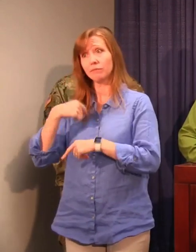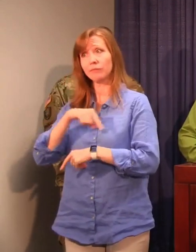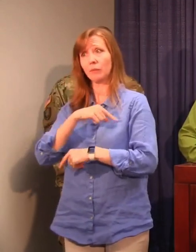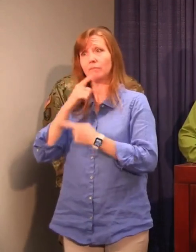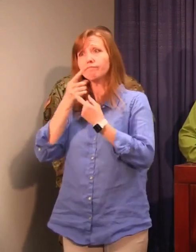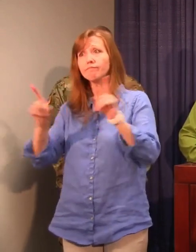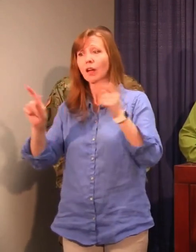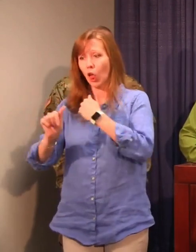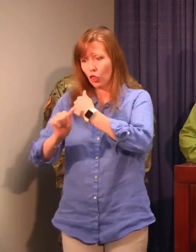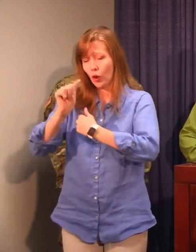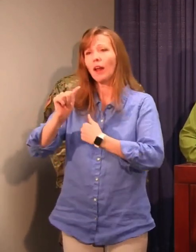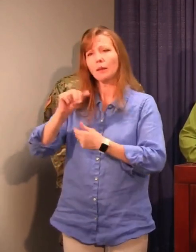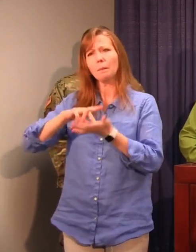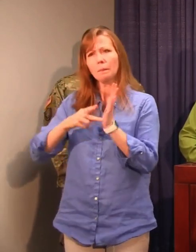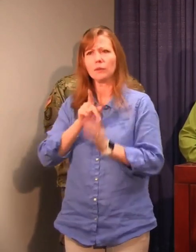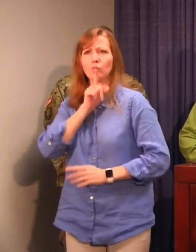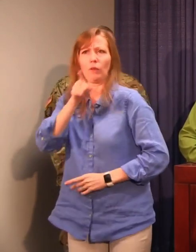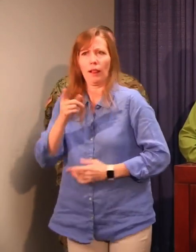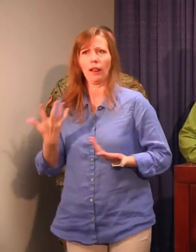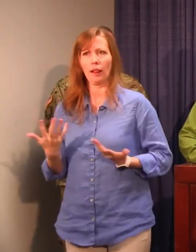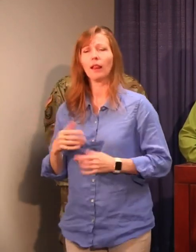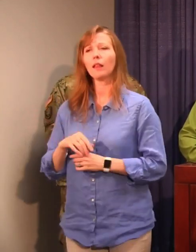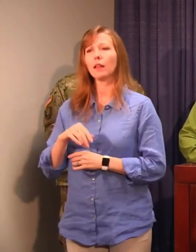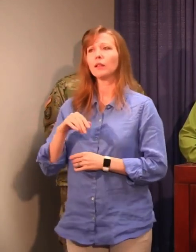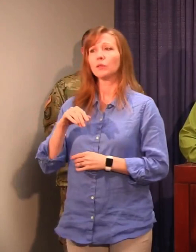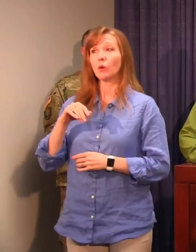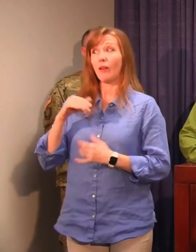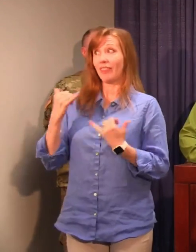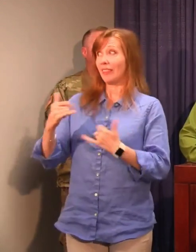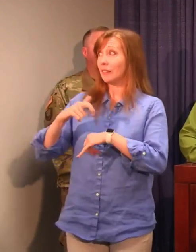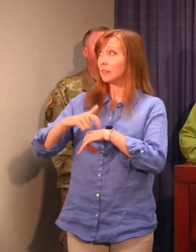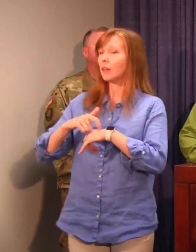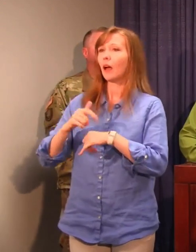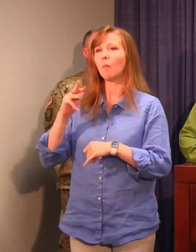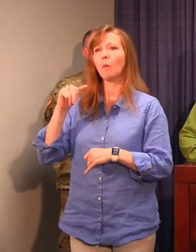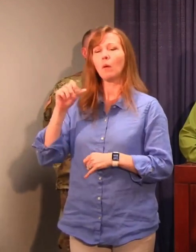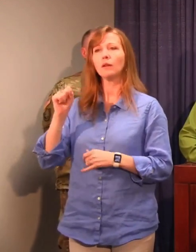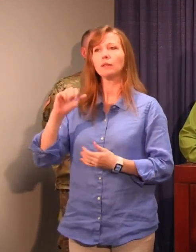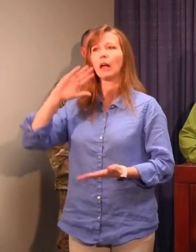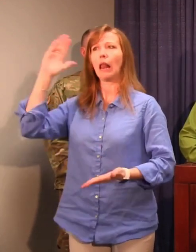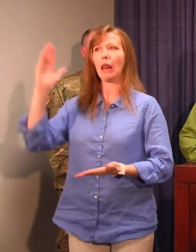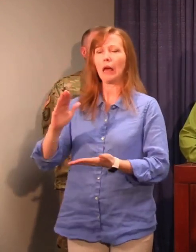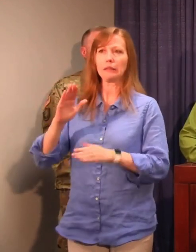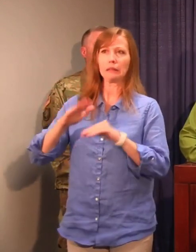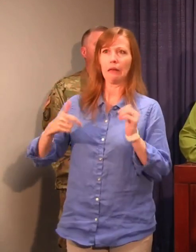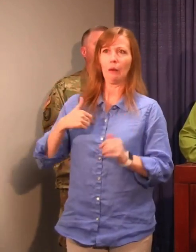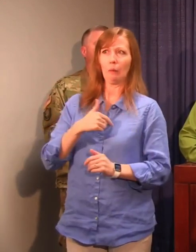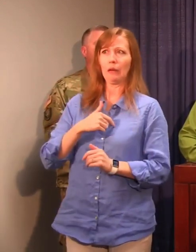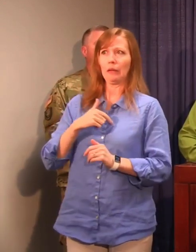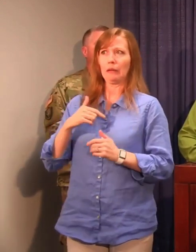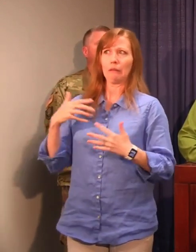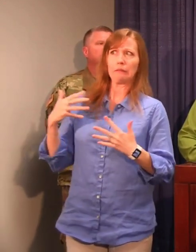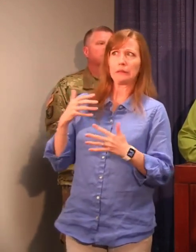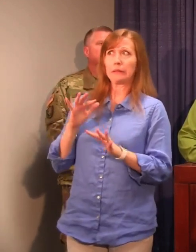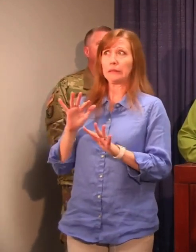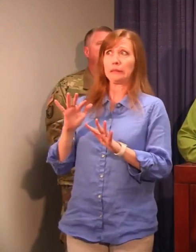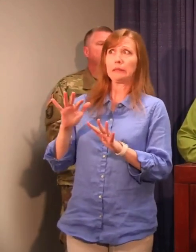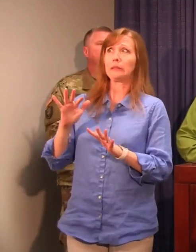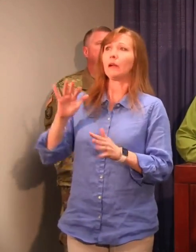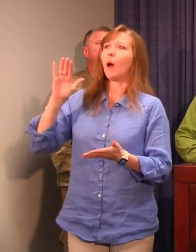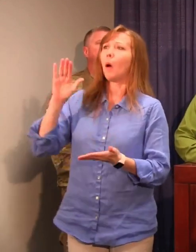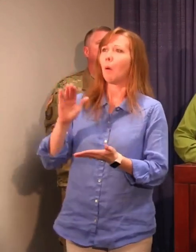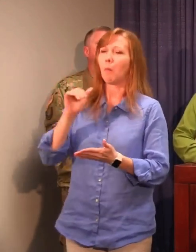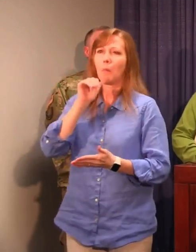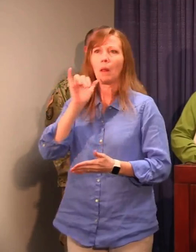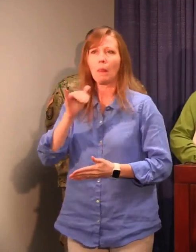Certainly it's not been as bad as we had feared. That's the good news. The bad news is it's certainly not over, and